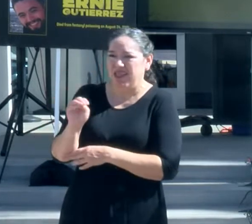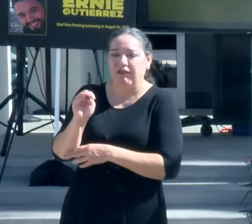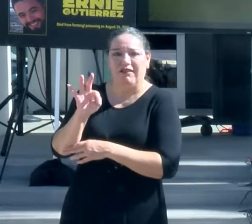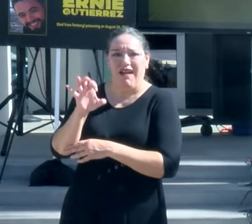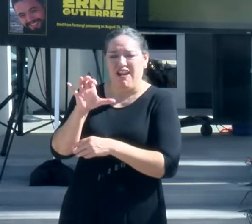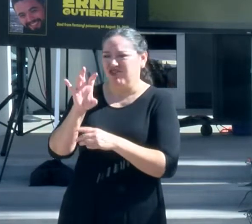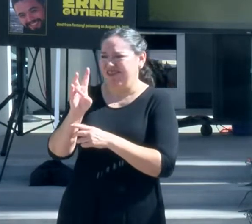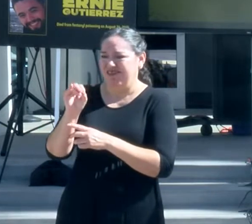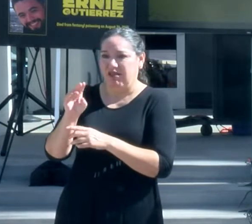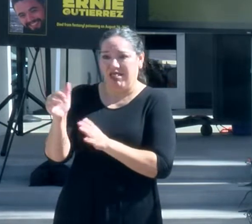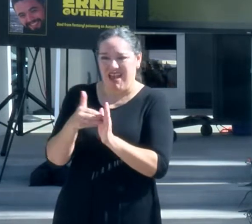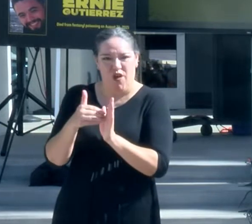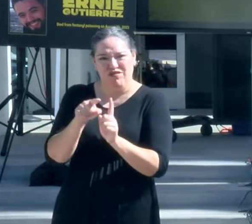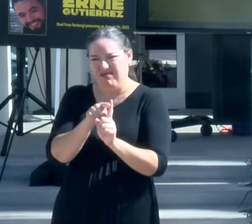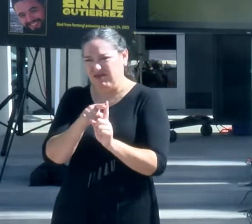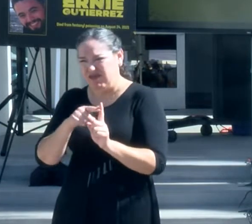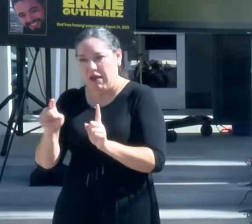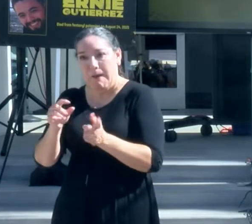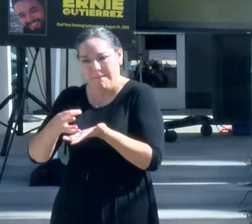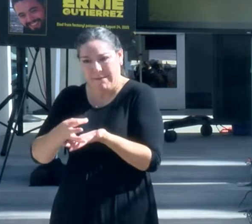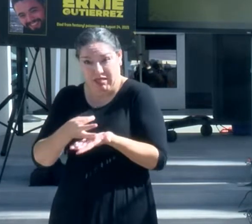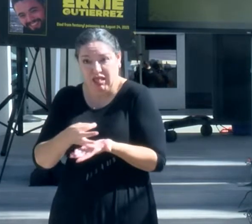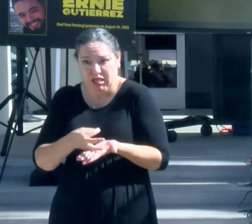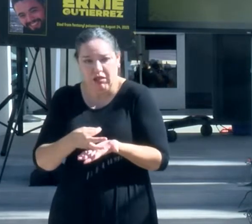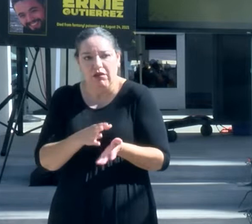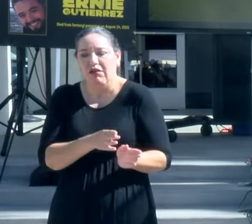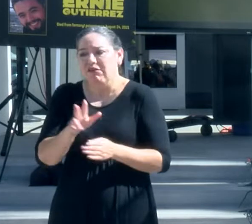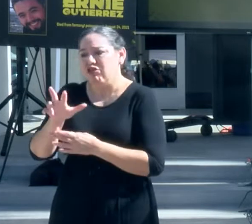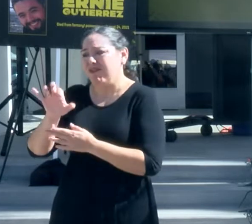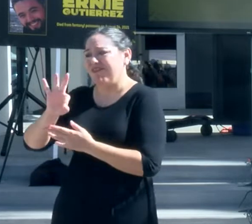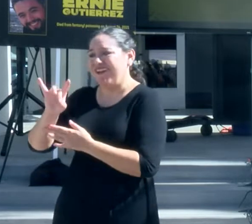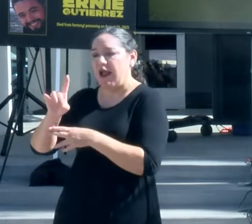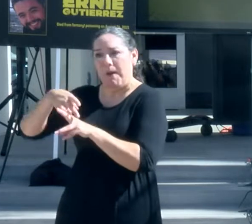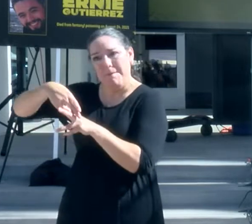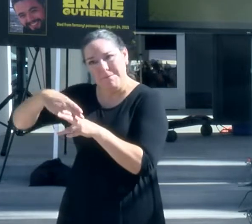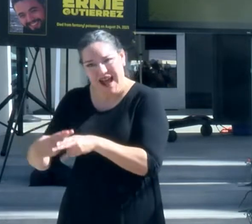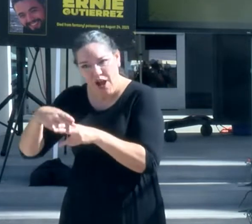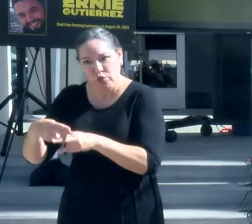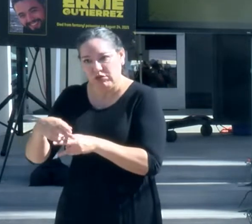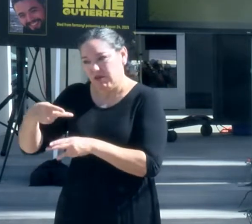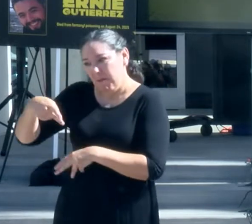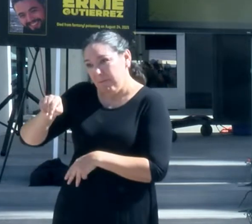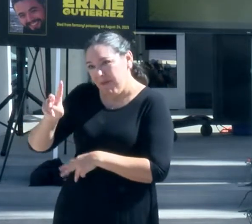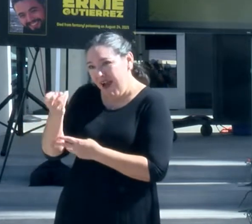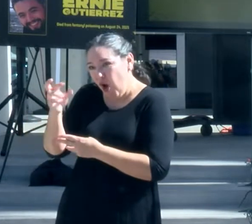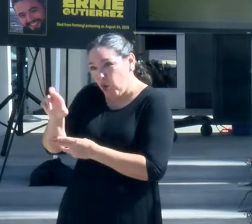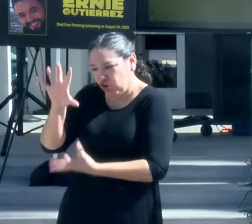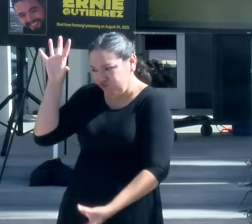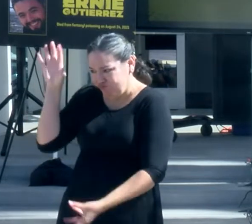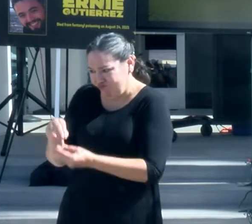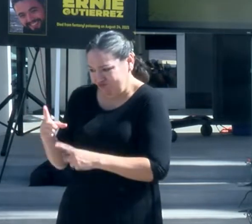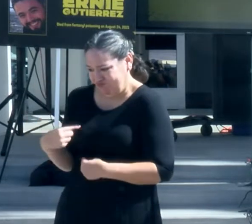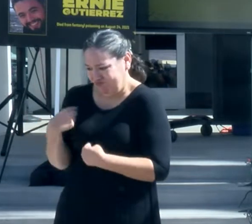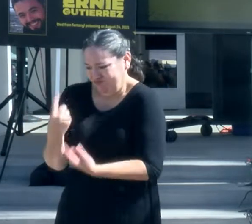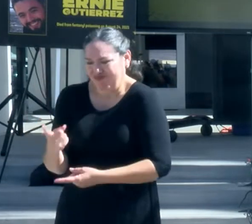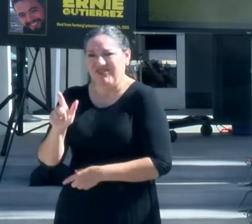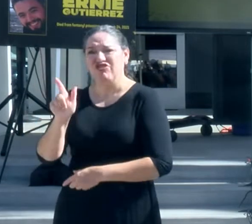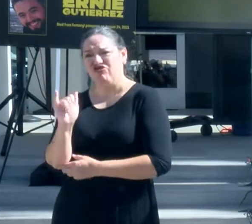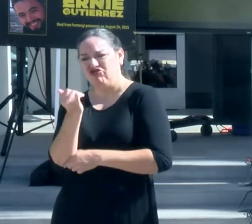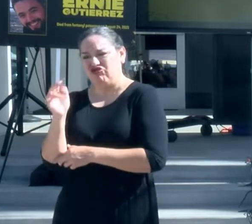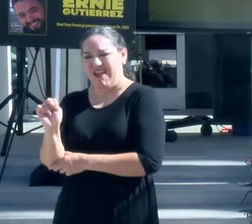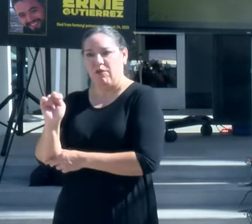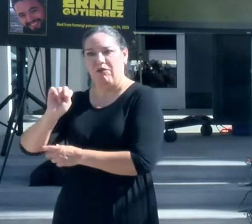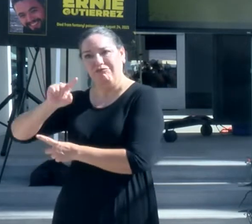3,771,963 fentanyl pills and 398 pounds of fentanyl powder just since January 1st of this